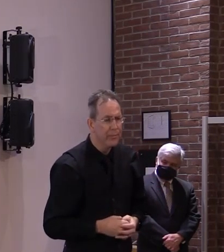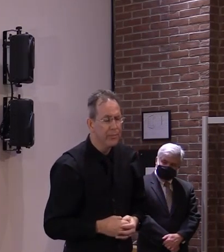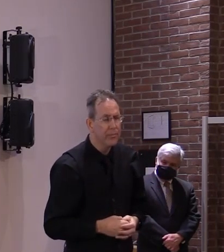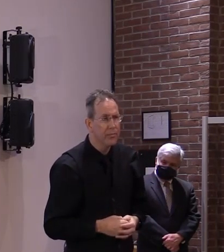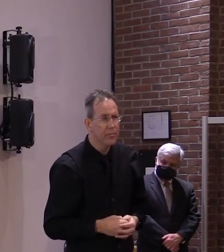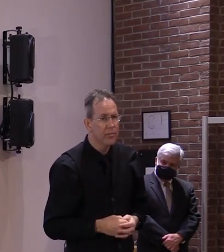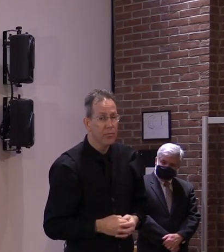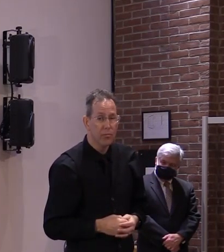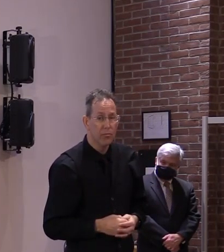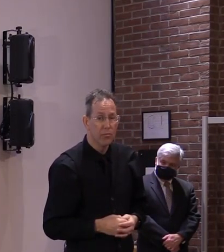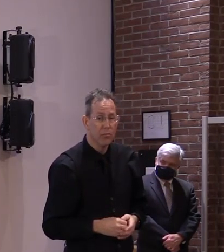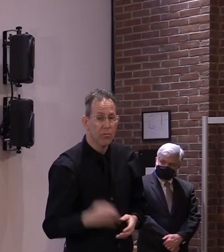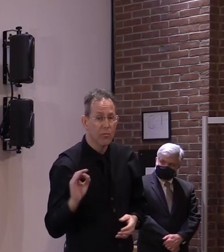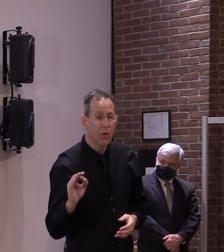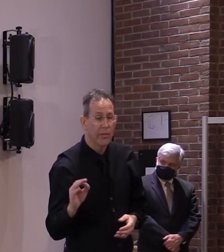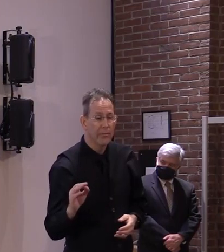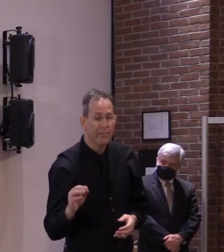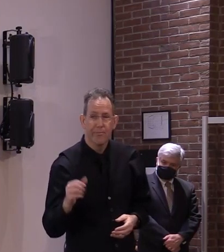All right, great. Thank you.